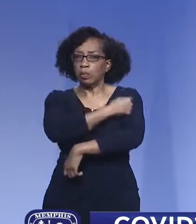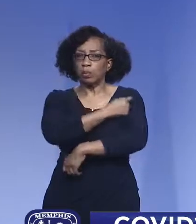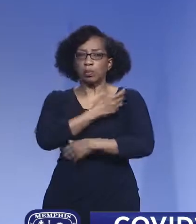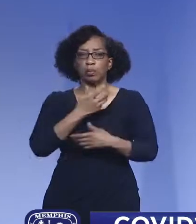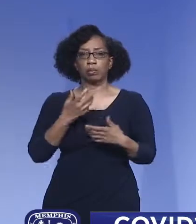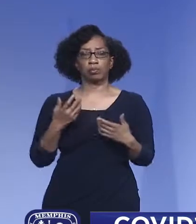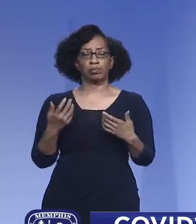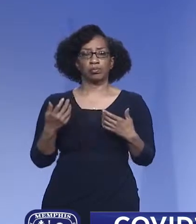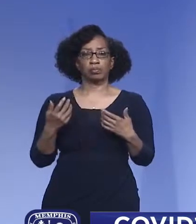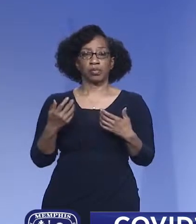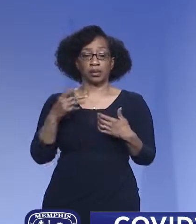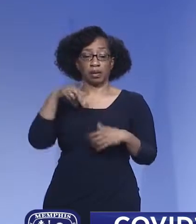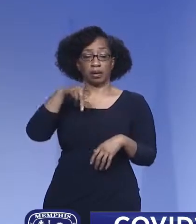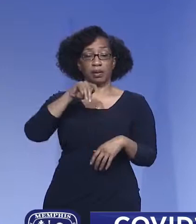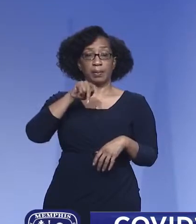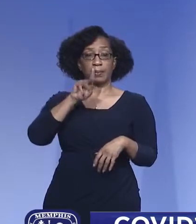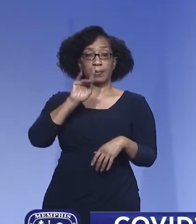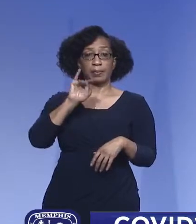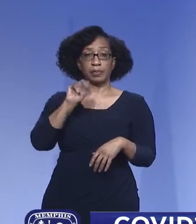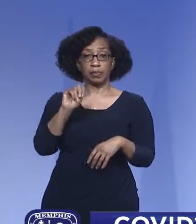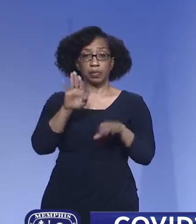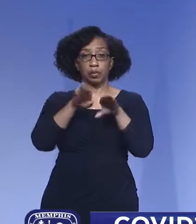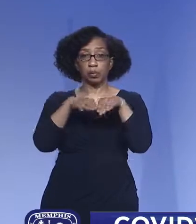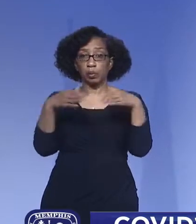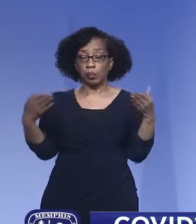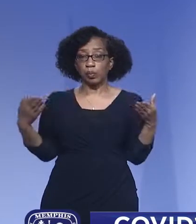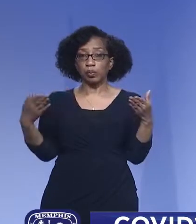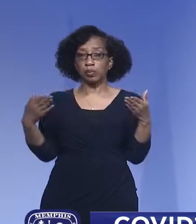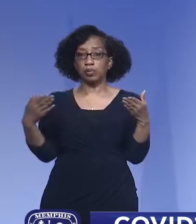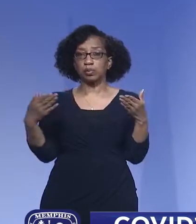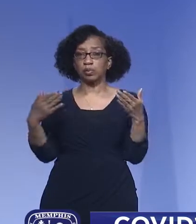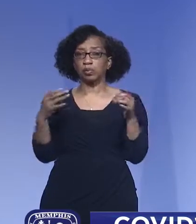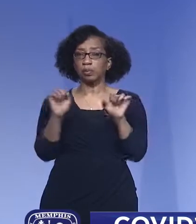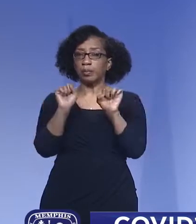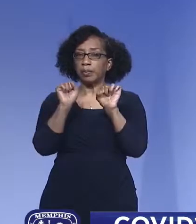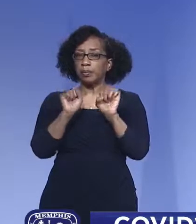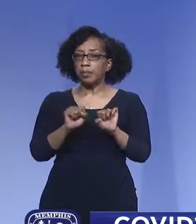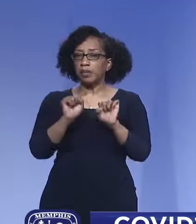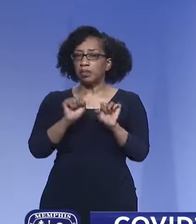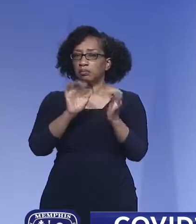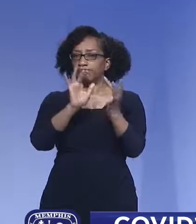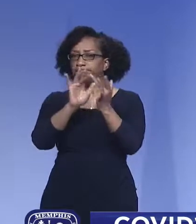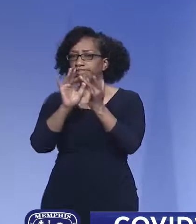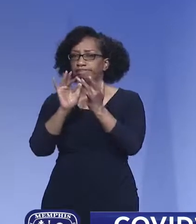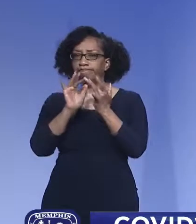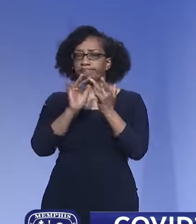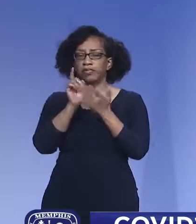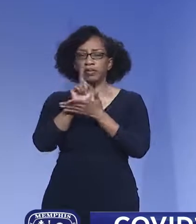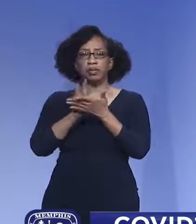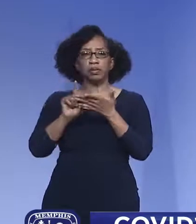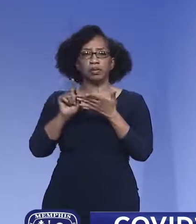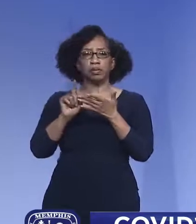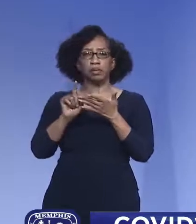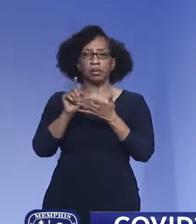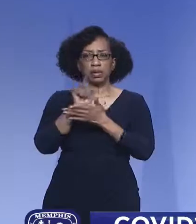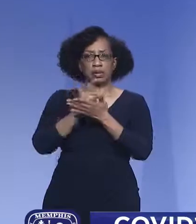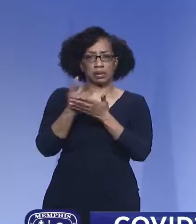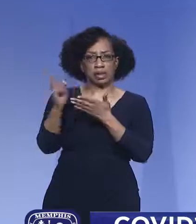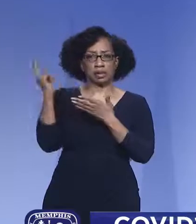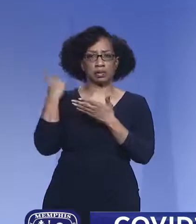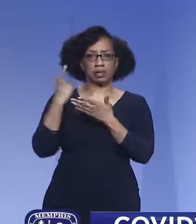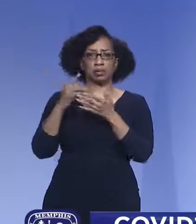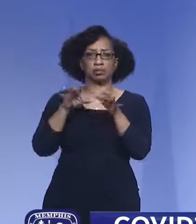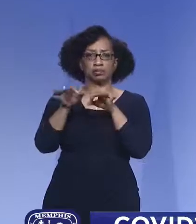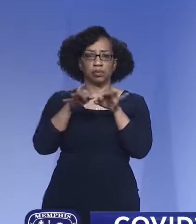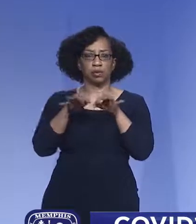and any updates on potential outreaches that you had mentioned last week? Yeah, sure. So it is a little bit of an